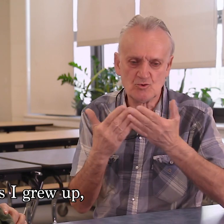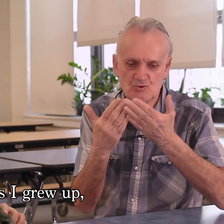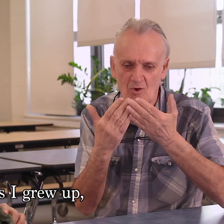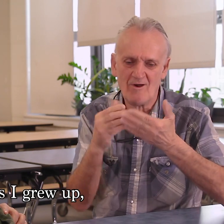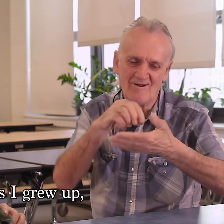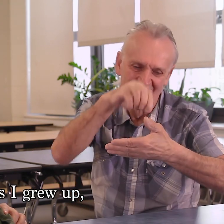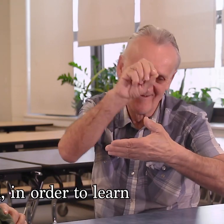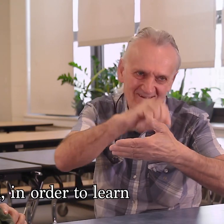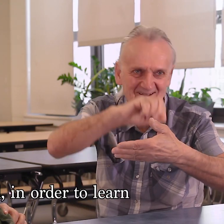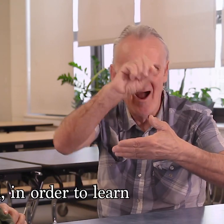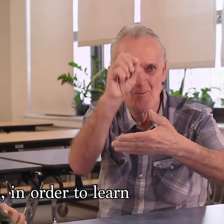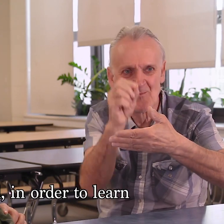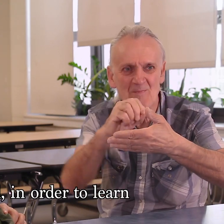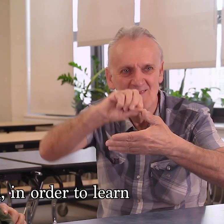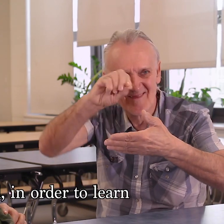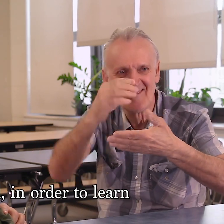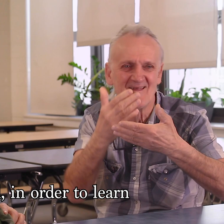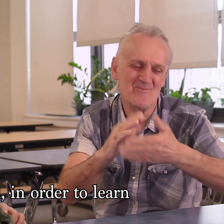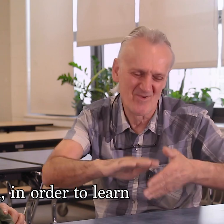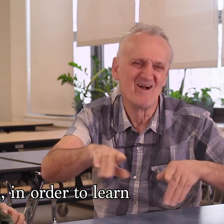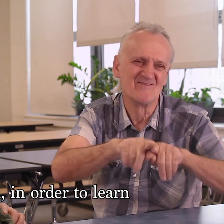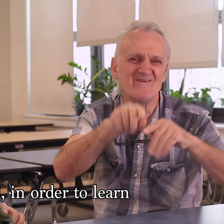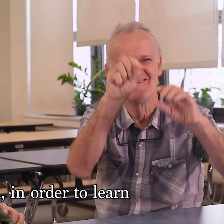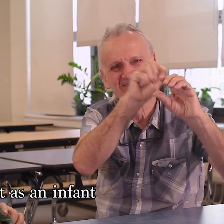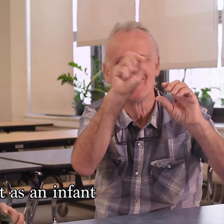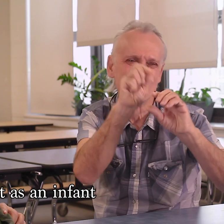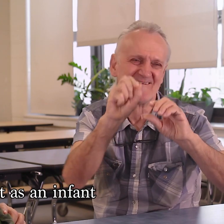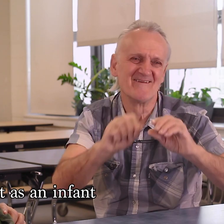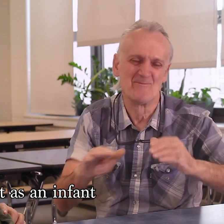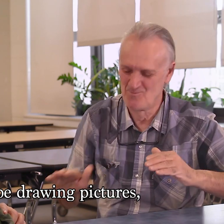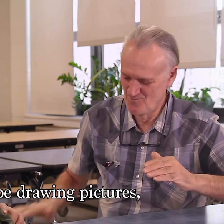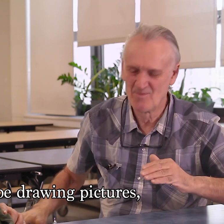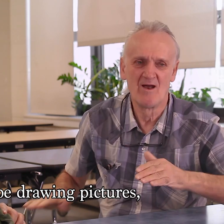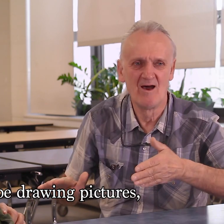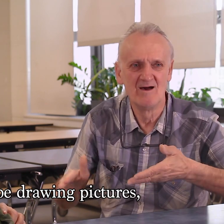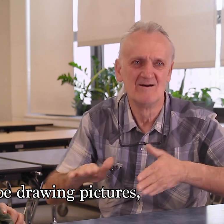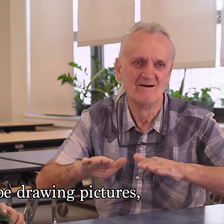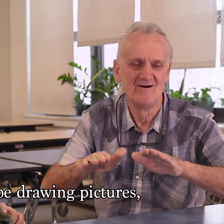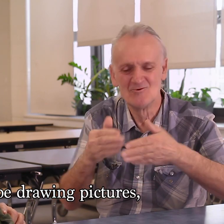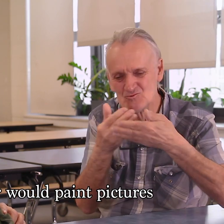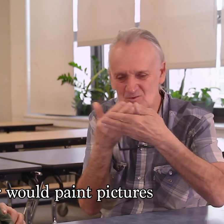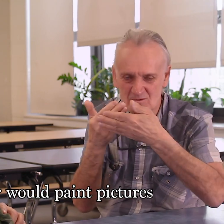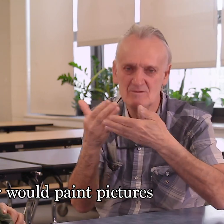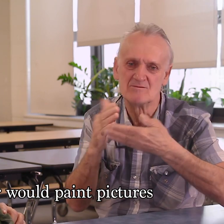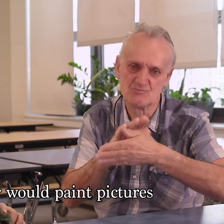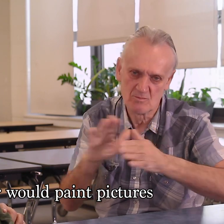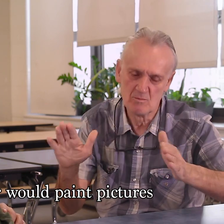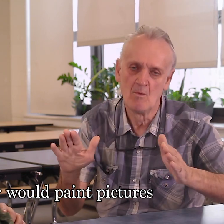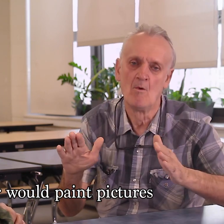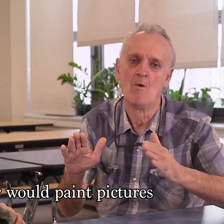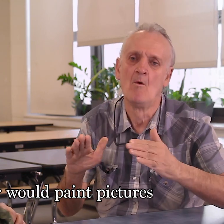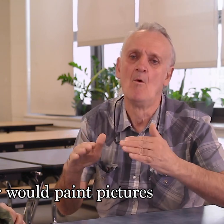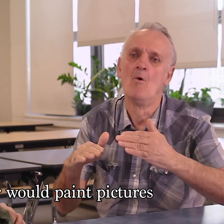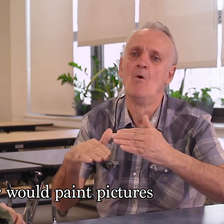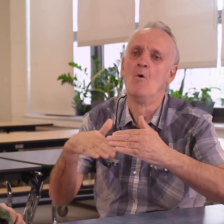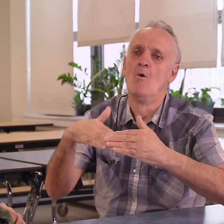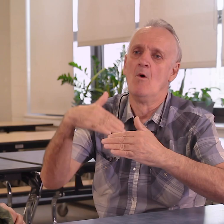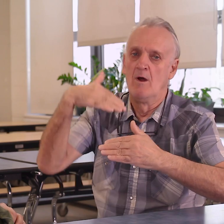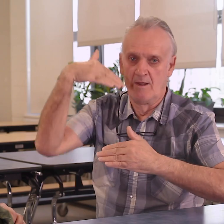as I grew up, I would, in order to learn, just as an infant, I would be drawing pictures. My mother would paint pictures, and